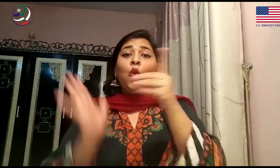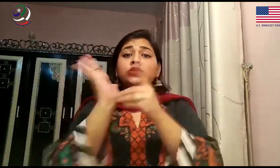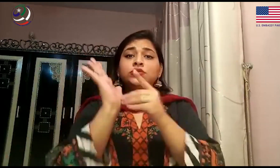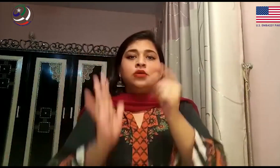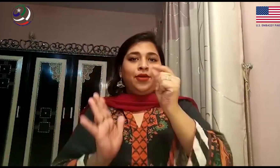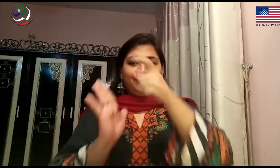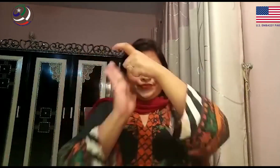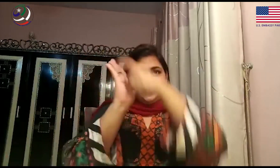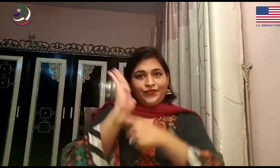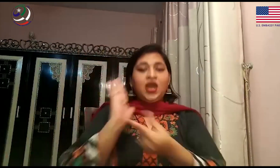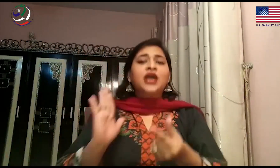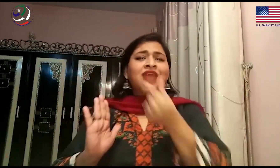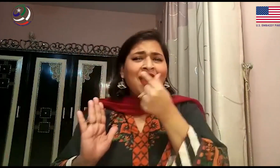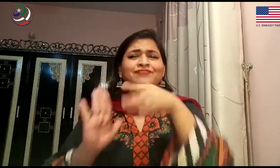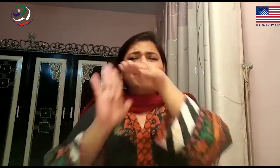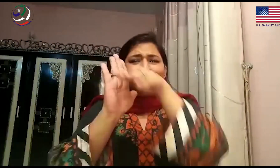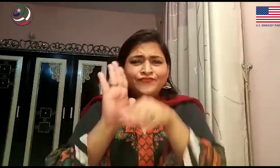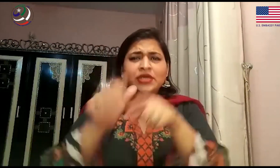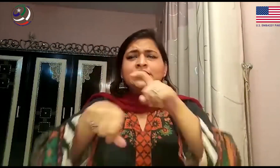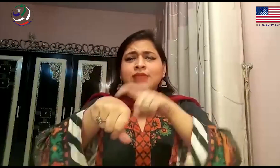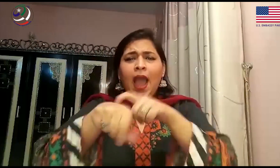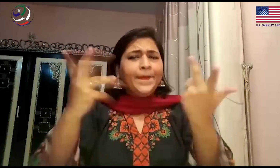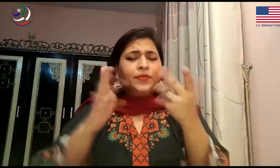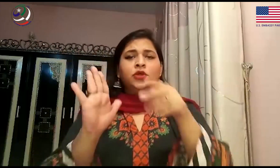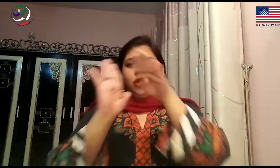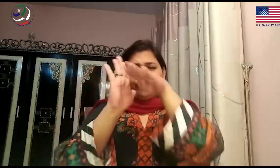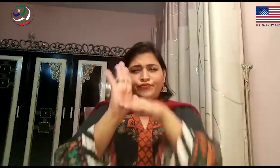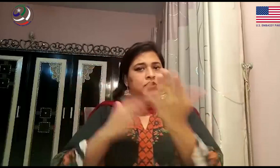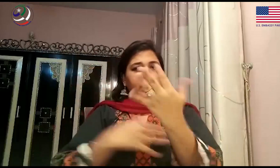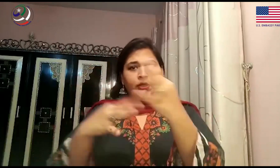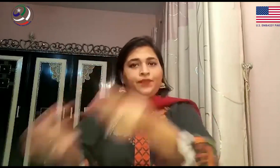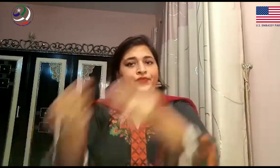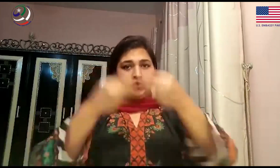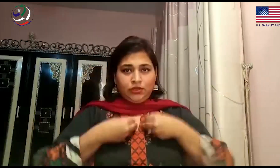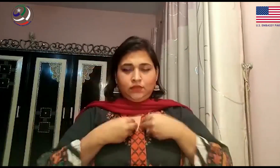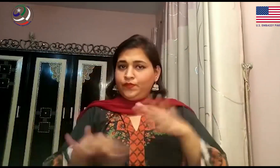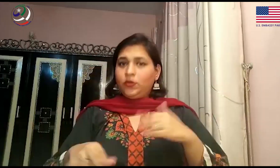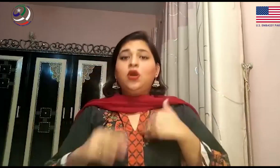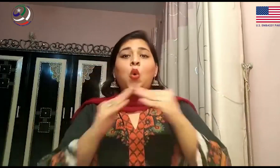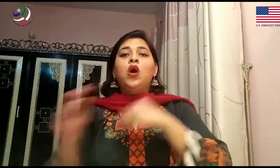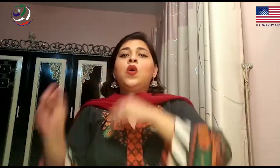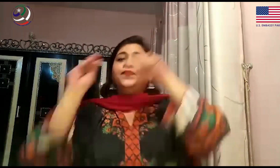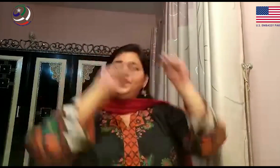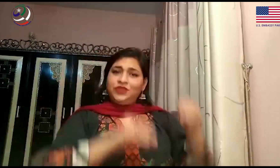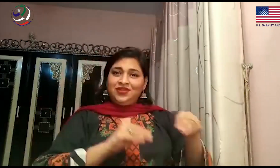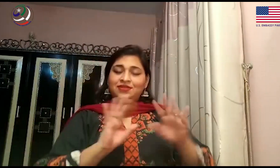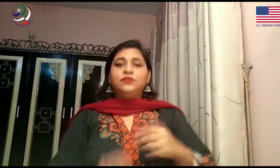When we get home, I ask my mom, "What did you guys talk about?" But my mom always gives me a summary rather than telling me